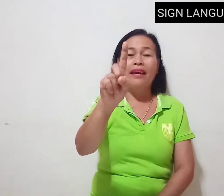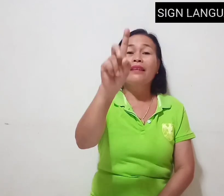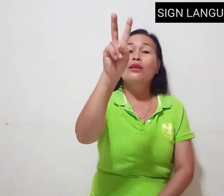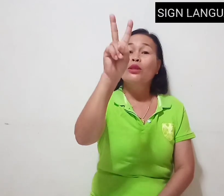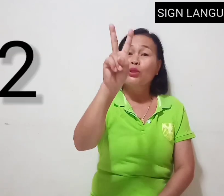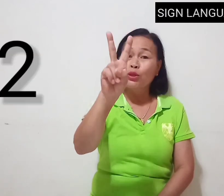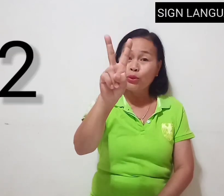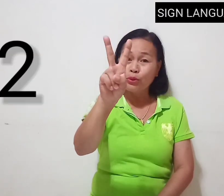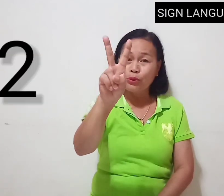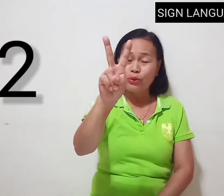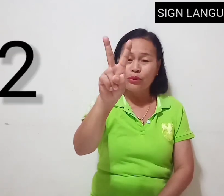Then 2,